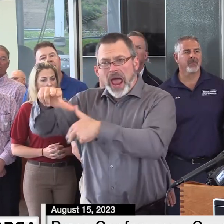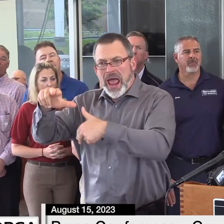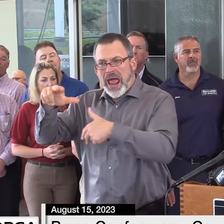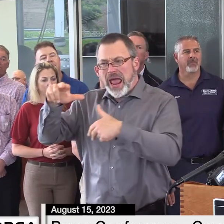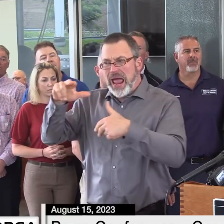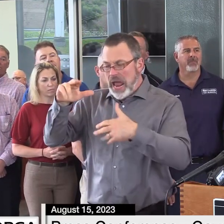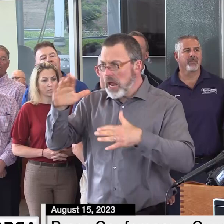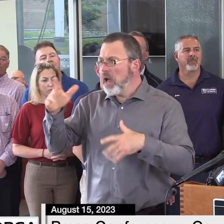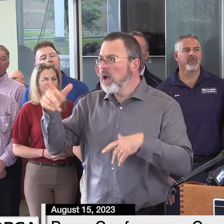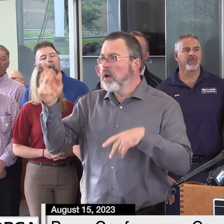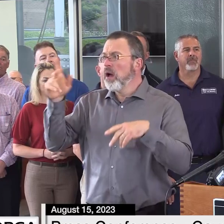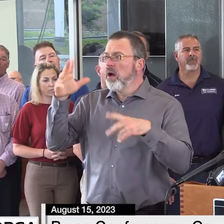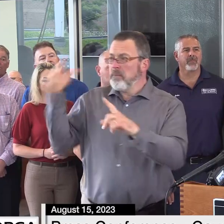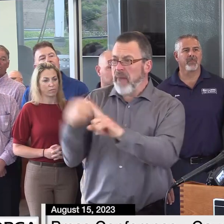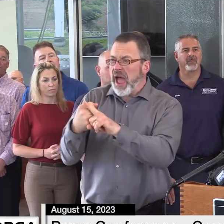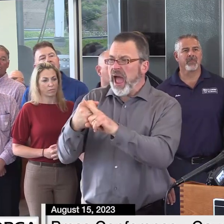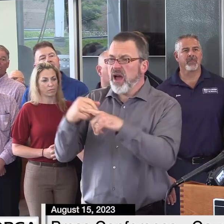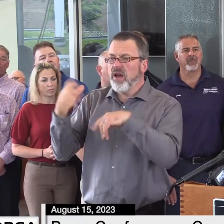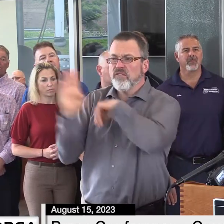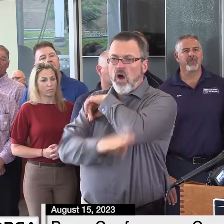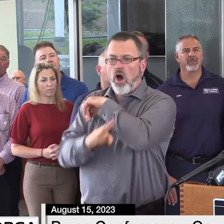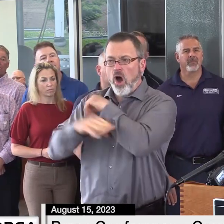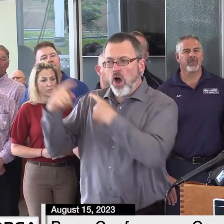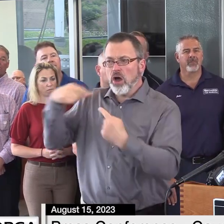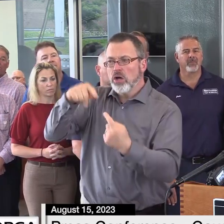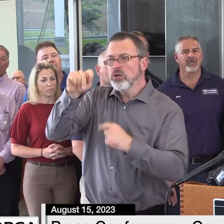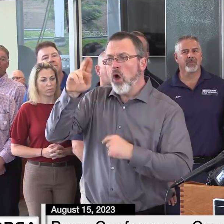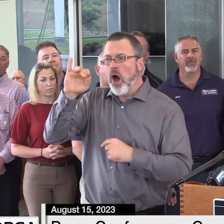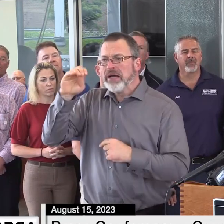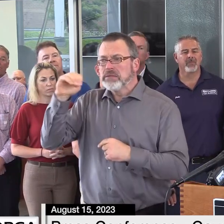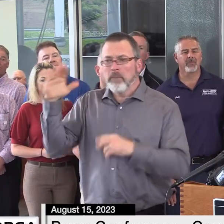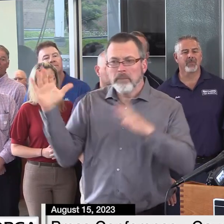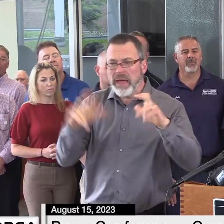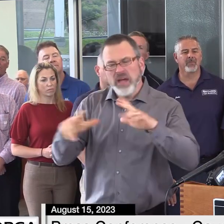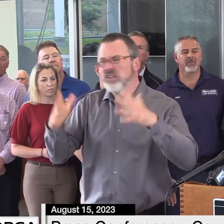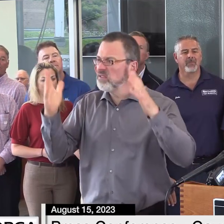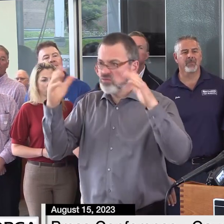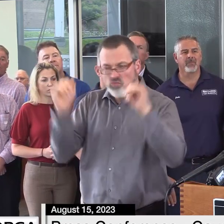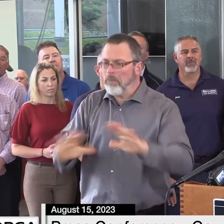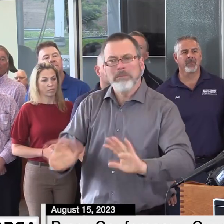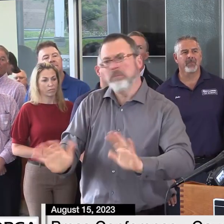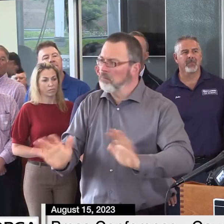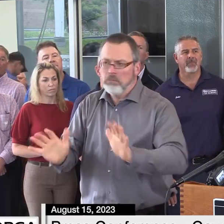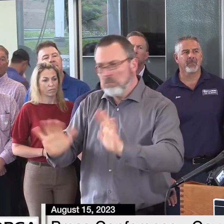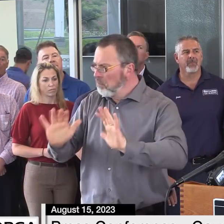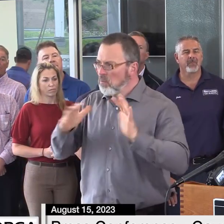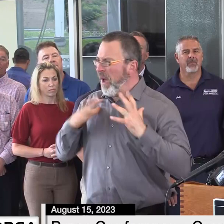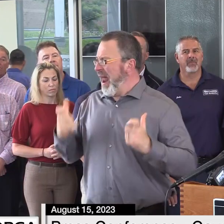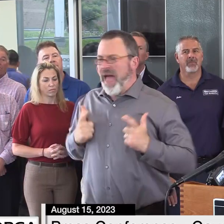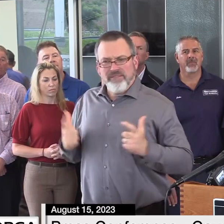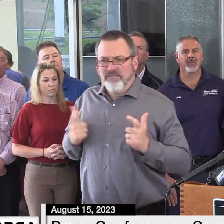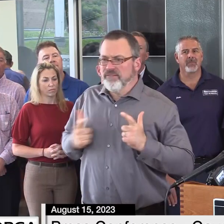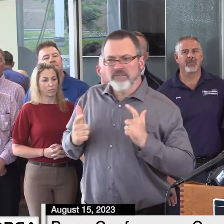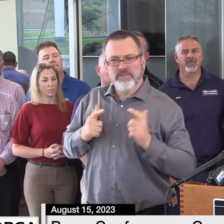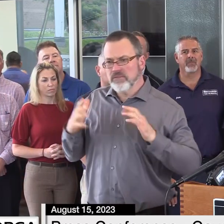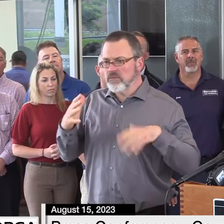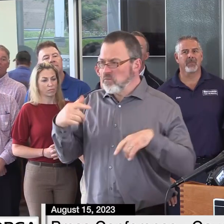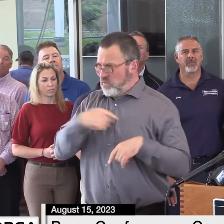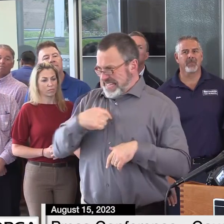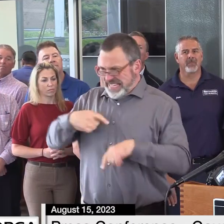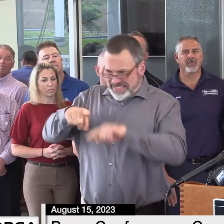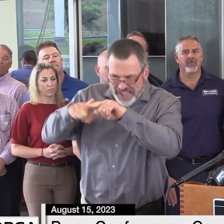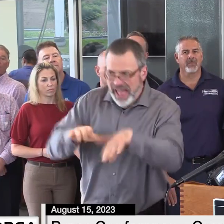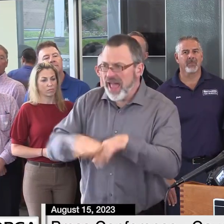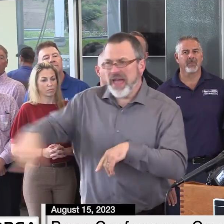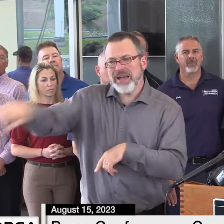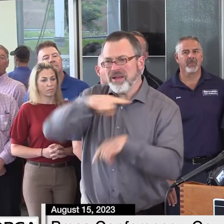vacation elsewhere. We want to prevent that from happening this year. We know much of Vermont relies on tourism to support